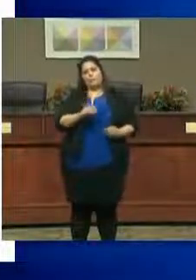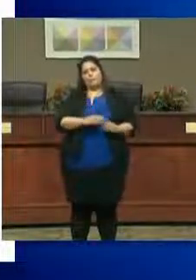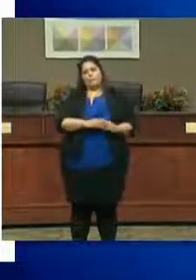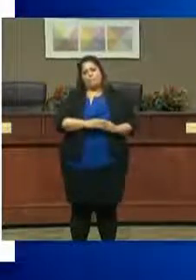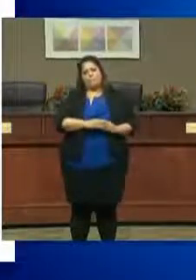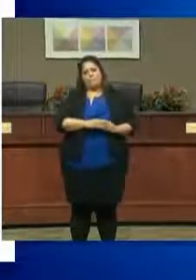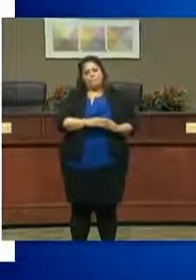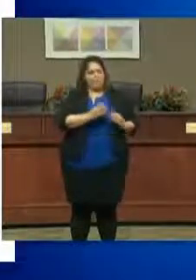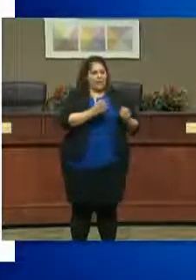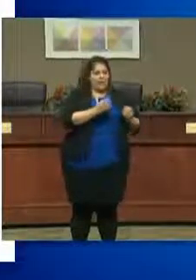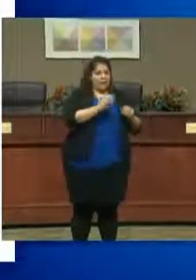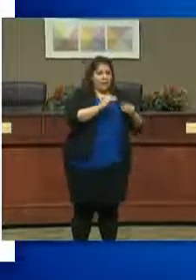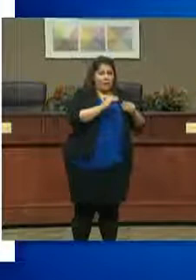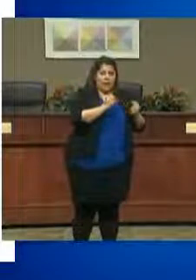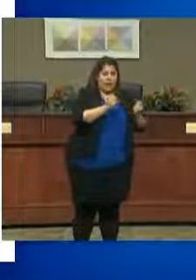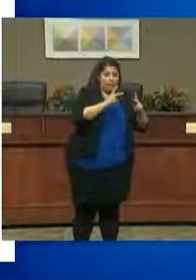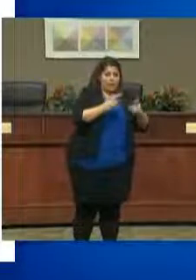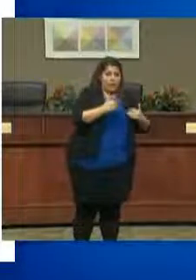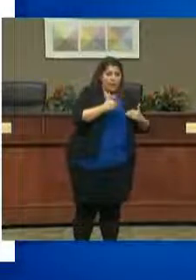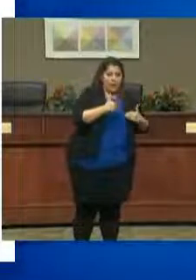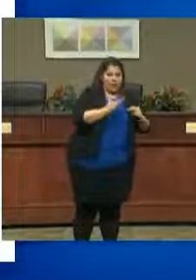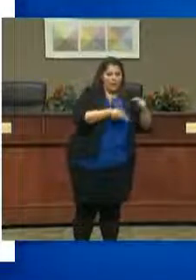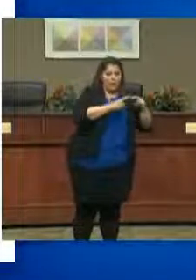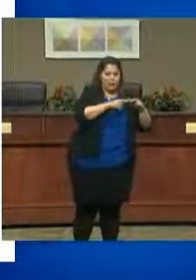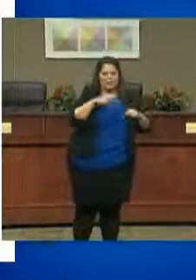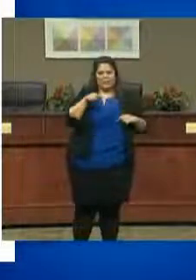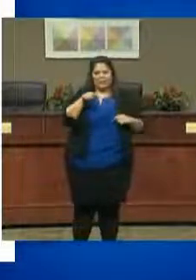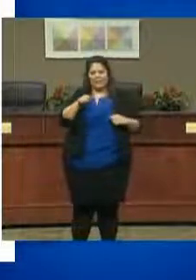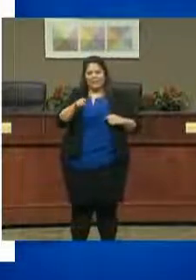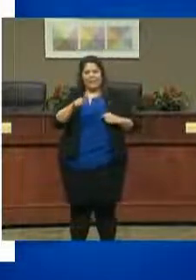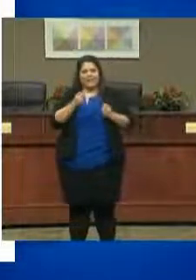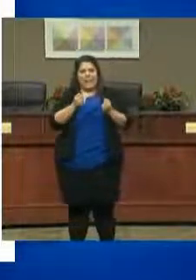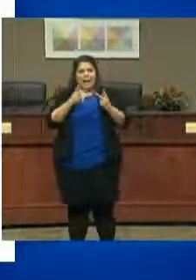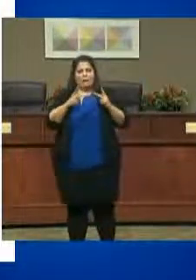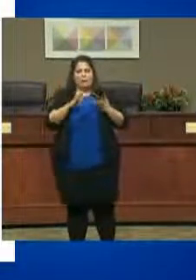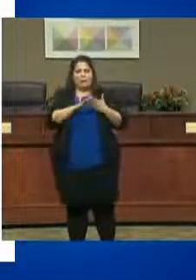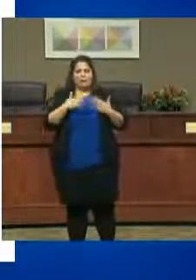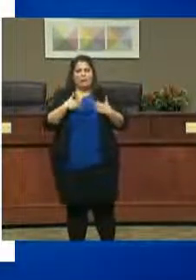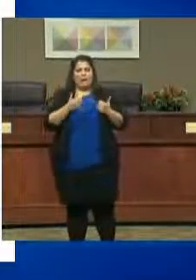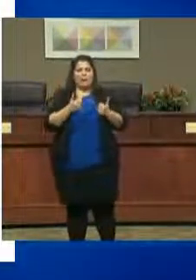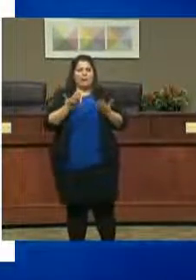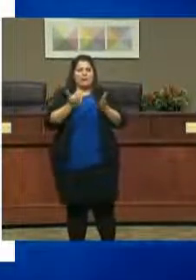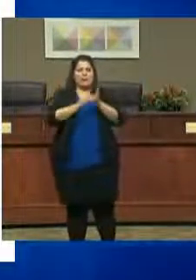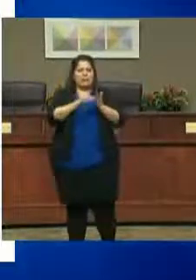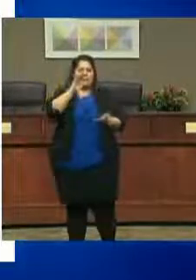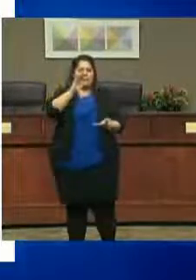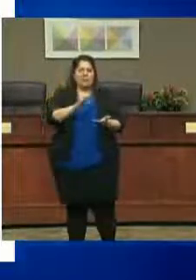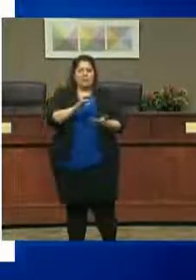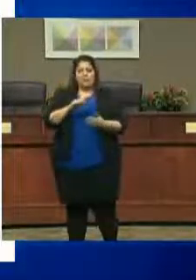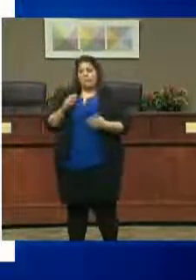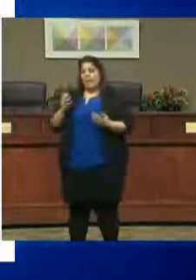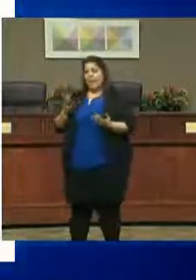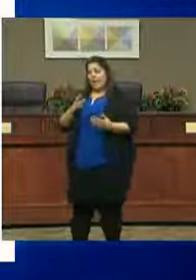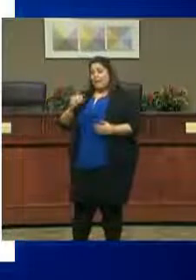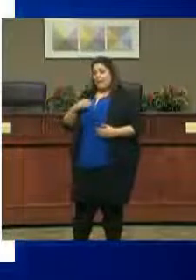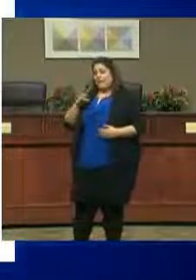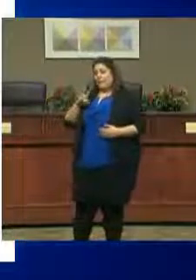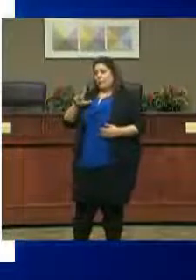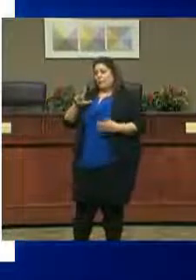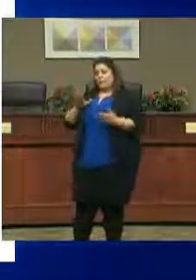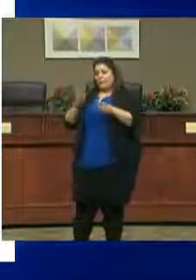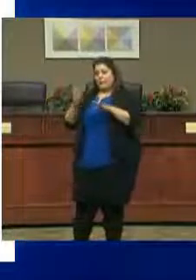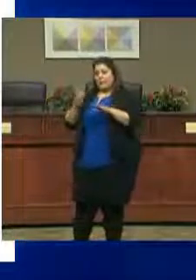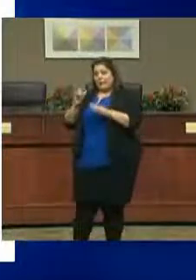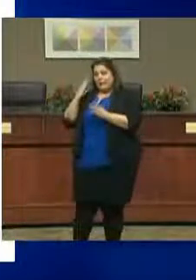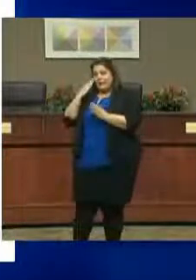increased. And we have 56 deaths. I will give you that data as soon as I have